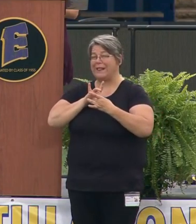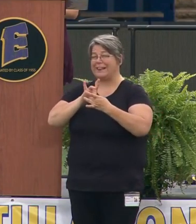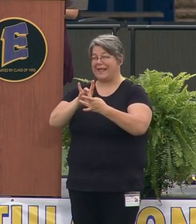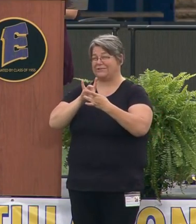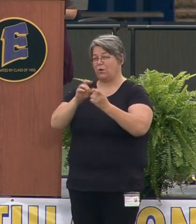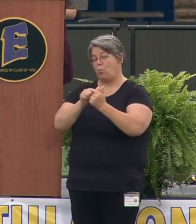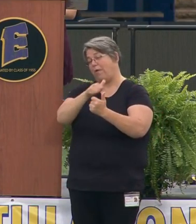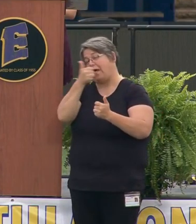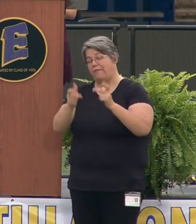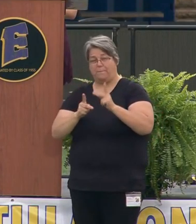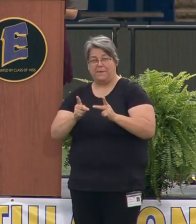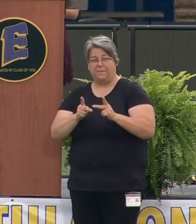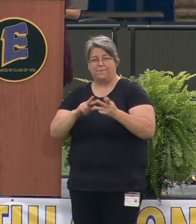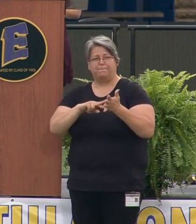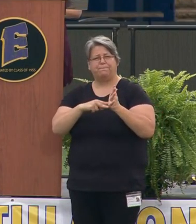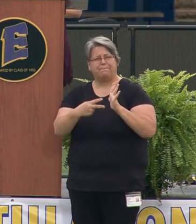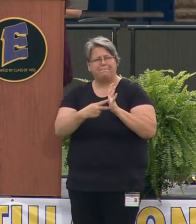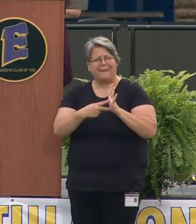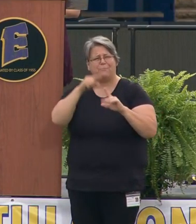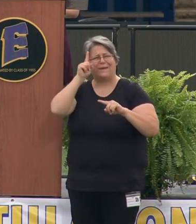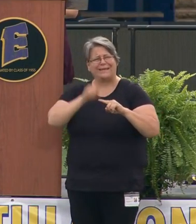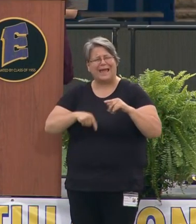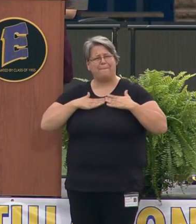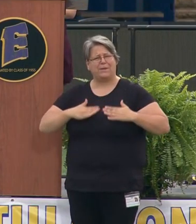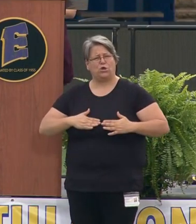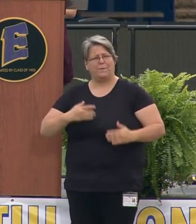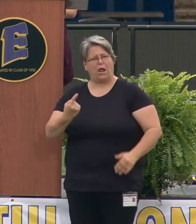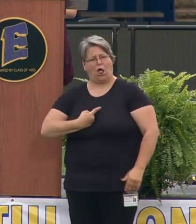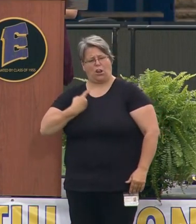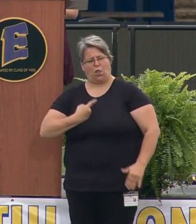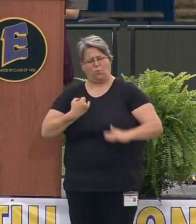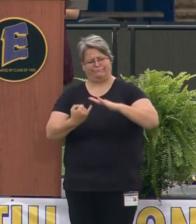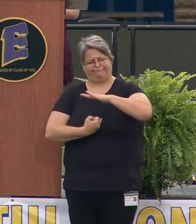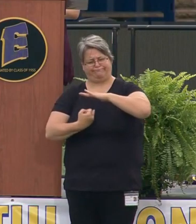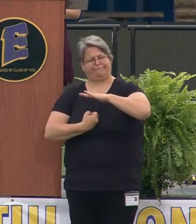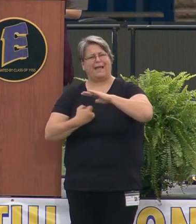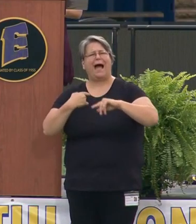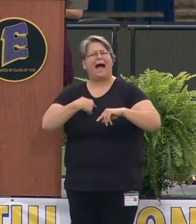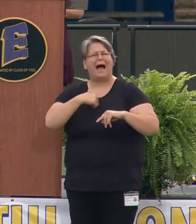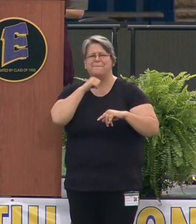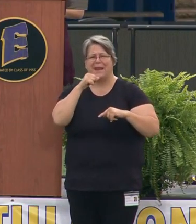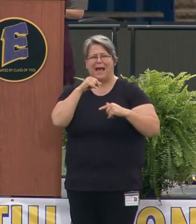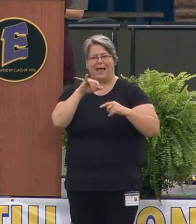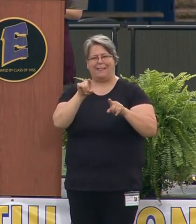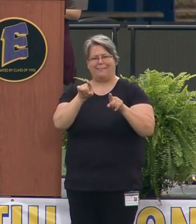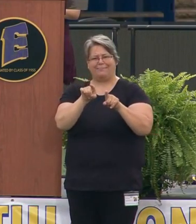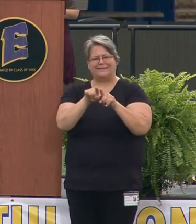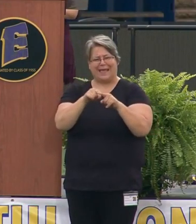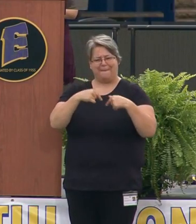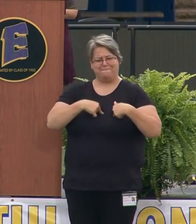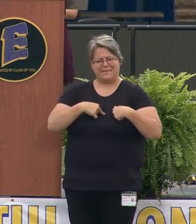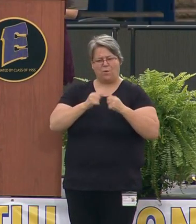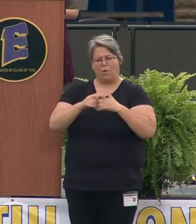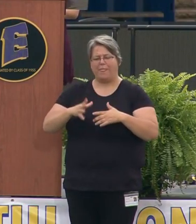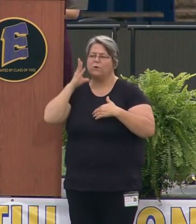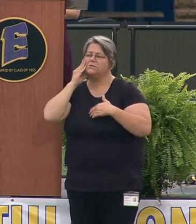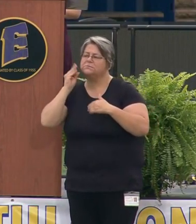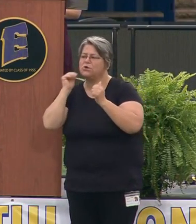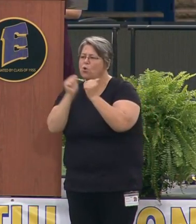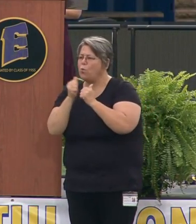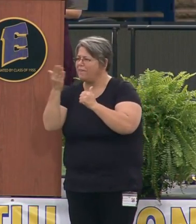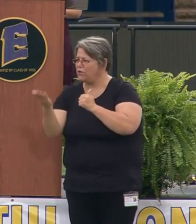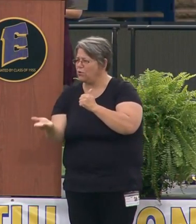phrase considers that we cannot be human on our own. I would not be the same me without meeting you. When